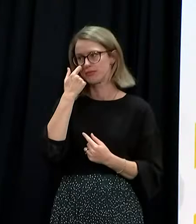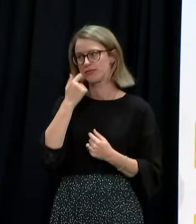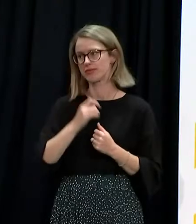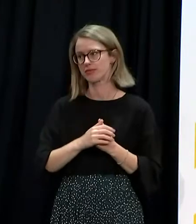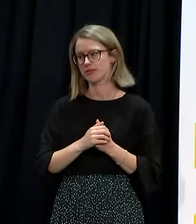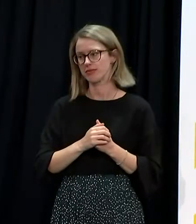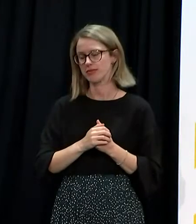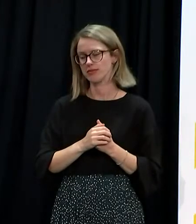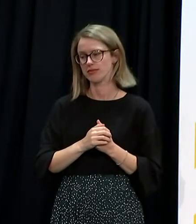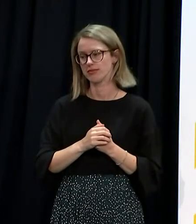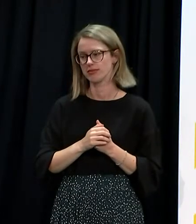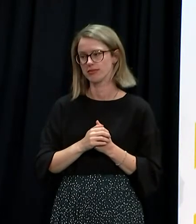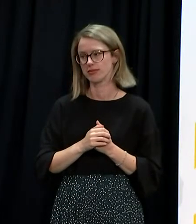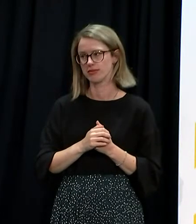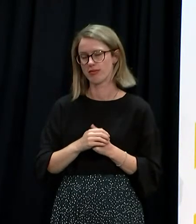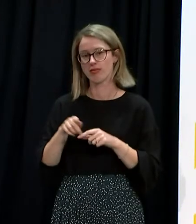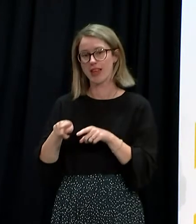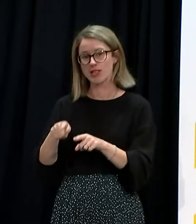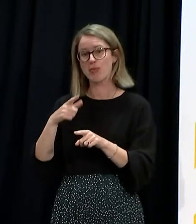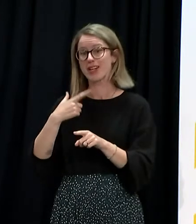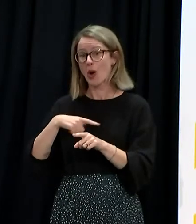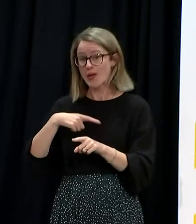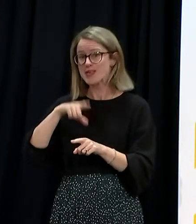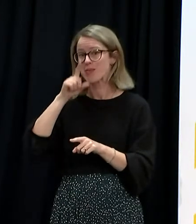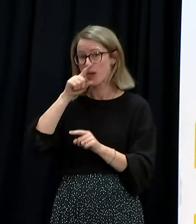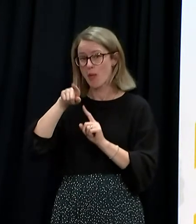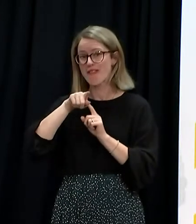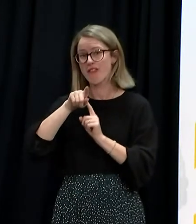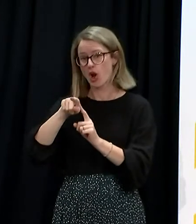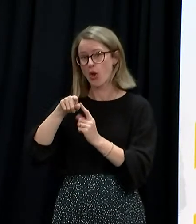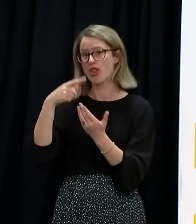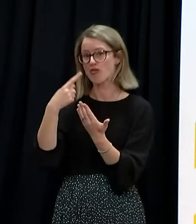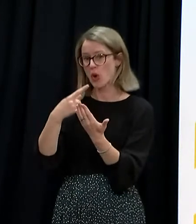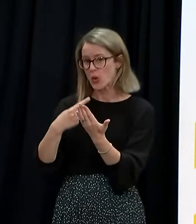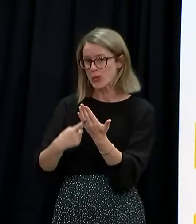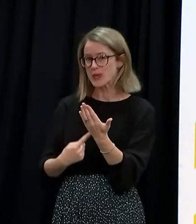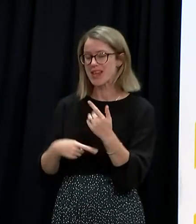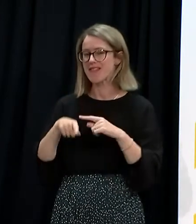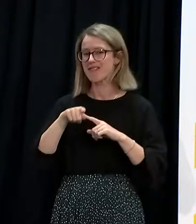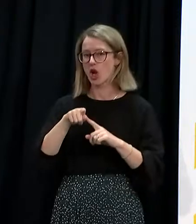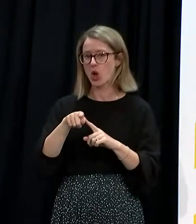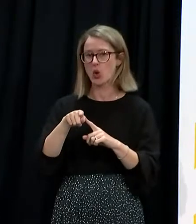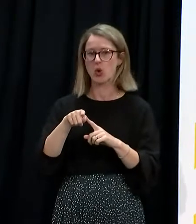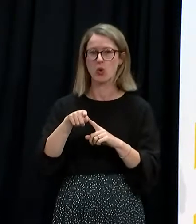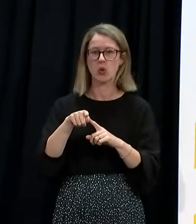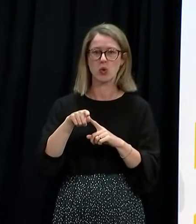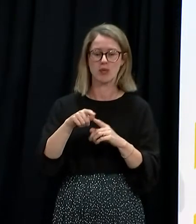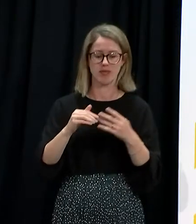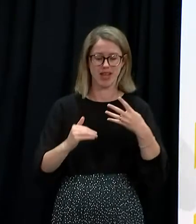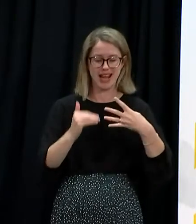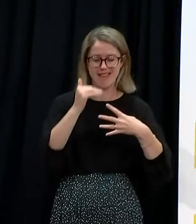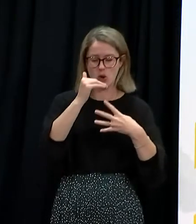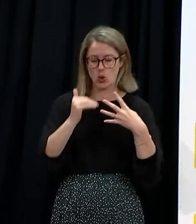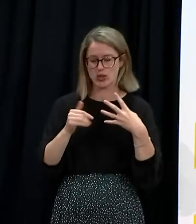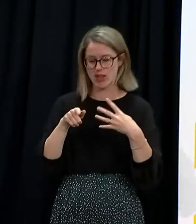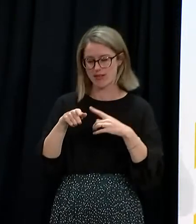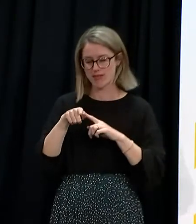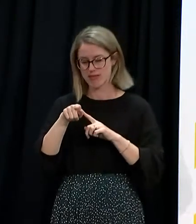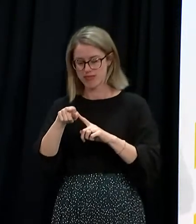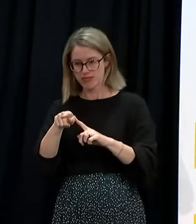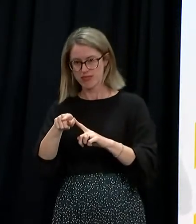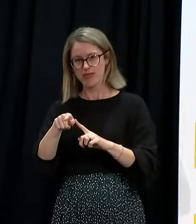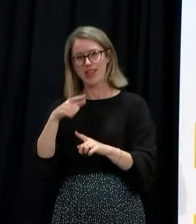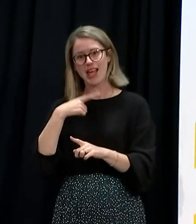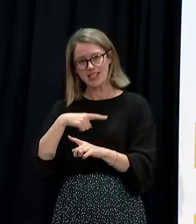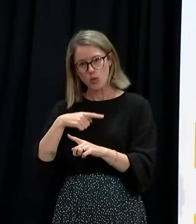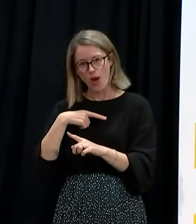think a large part of that has been because people have followed some of the guidelines and levels that have been used to try and ensure that